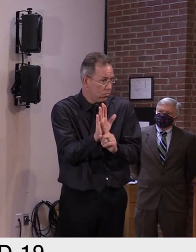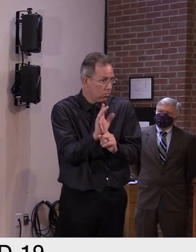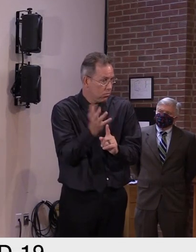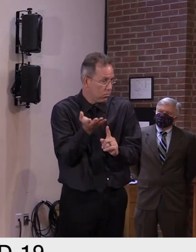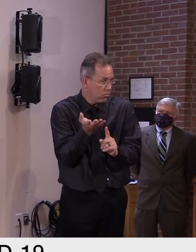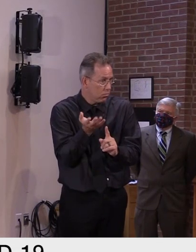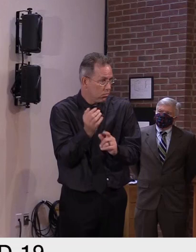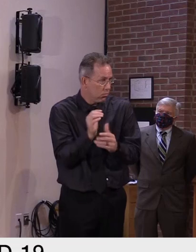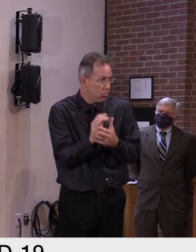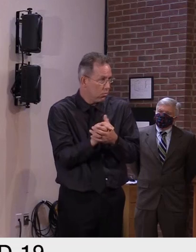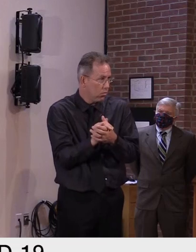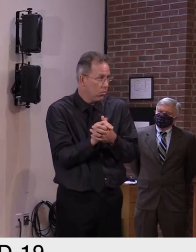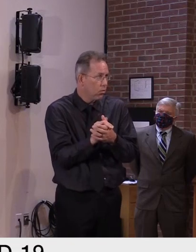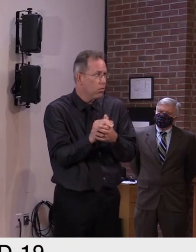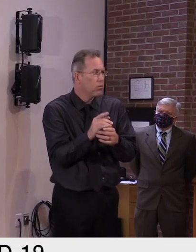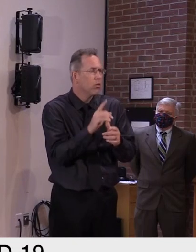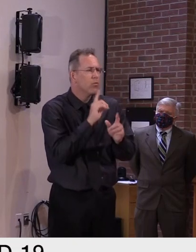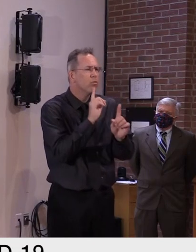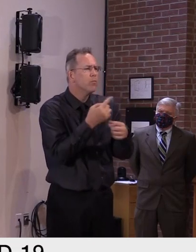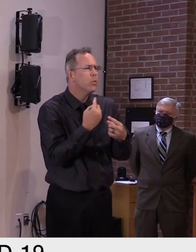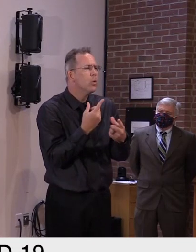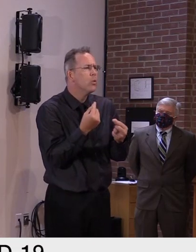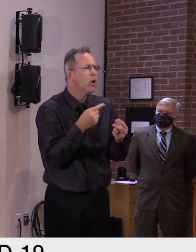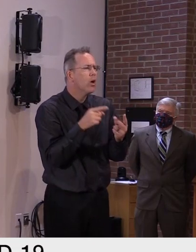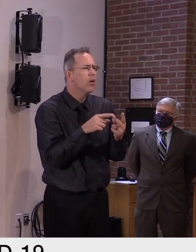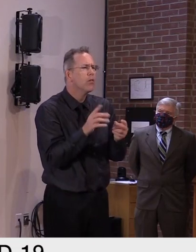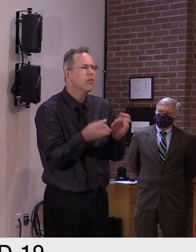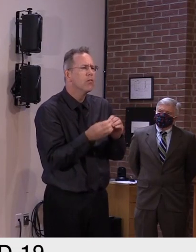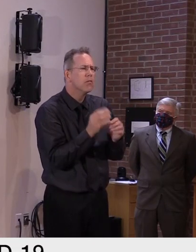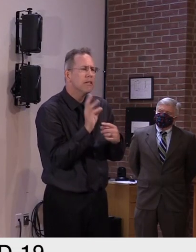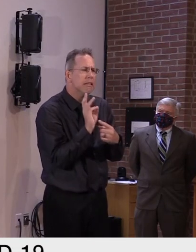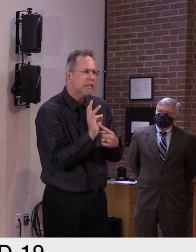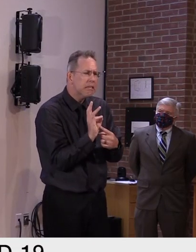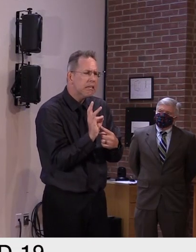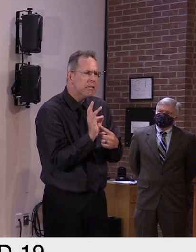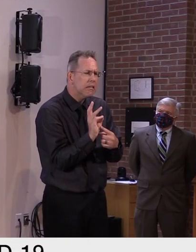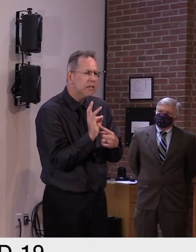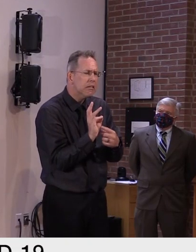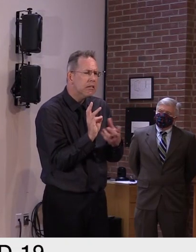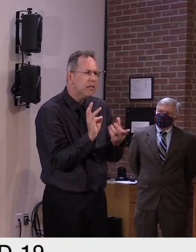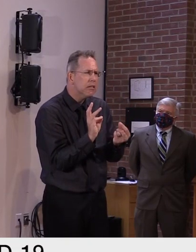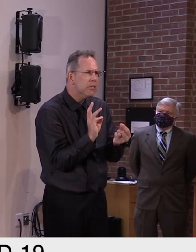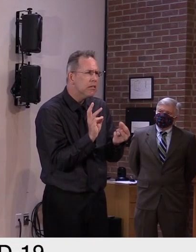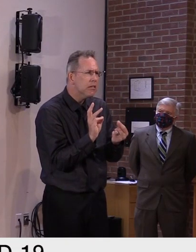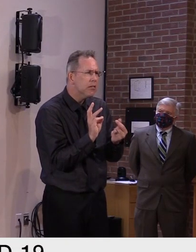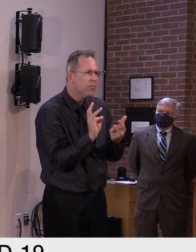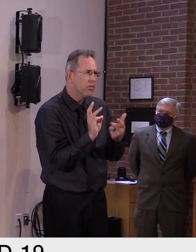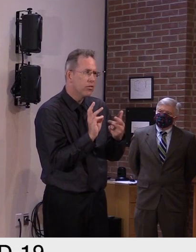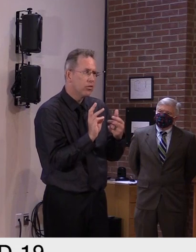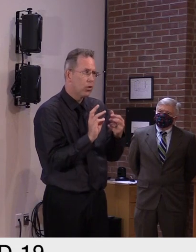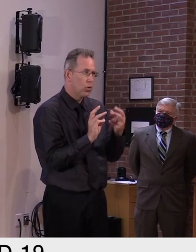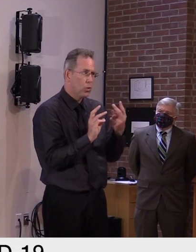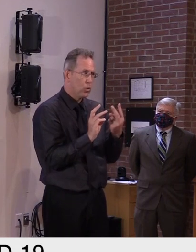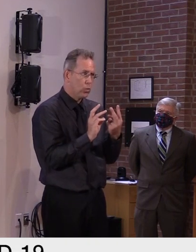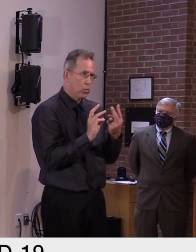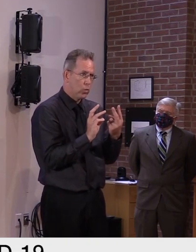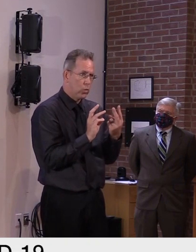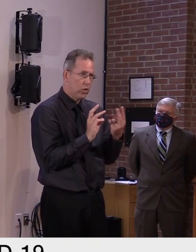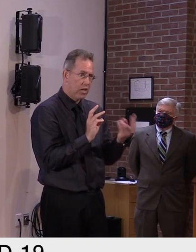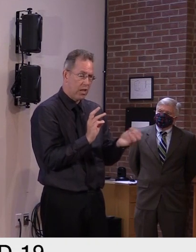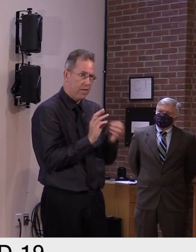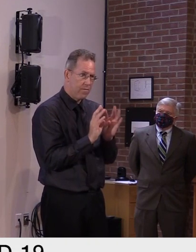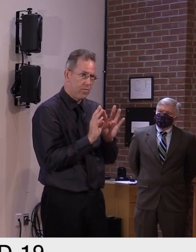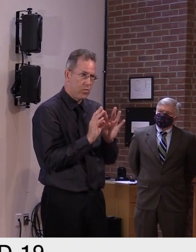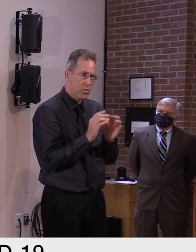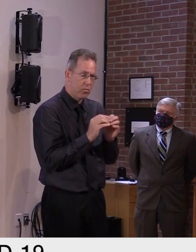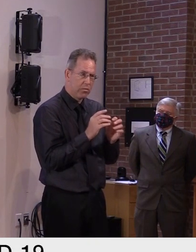so far. That's after they reported an additional 4 on Monday. I imagine some of those are some of the probable but not